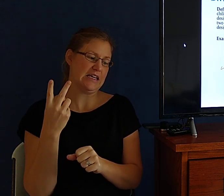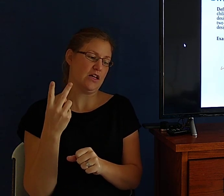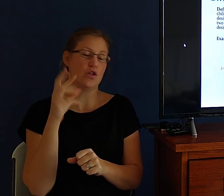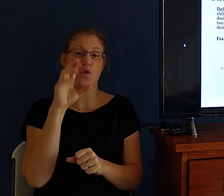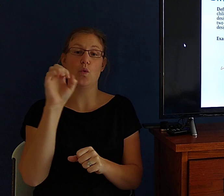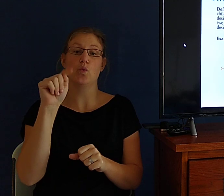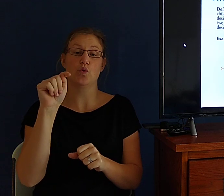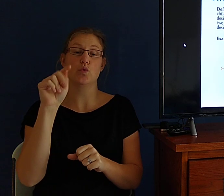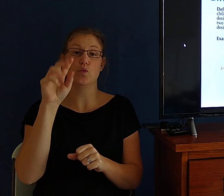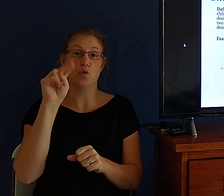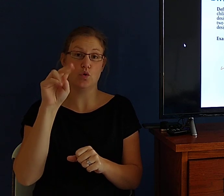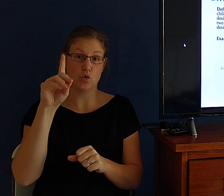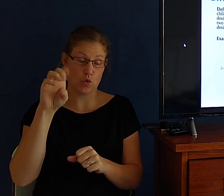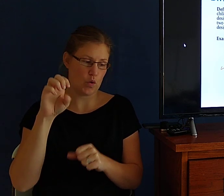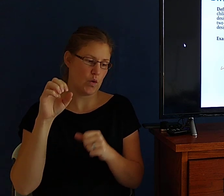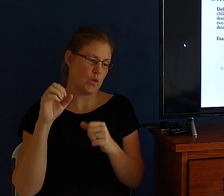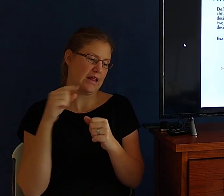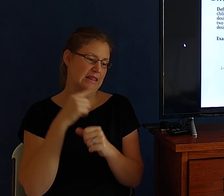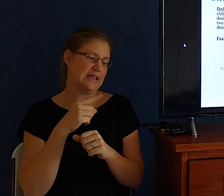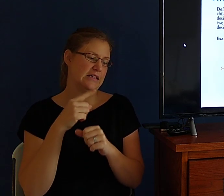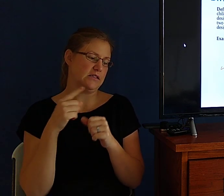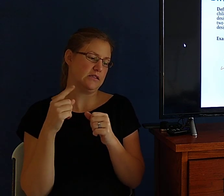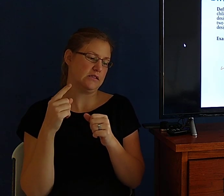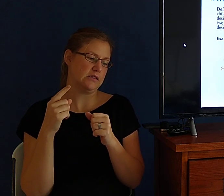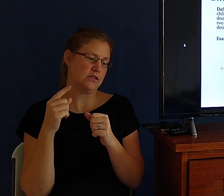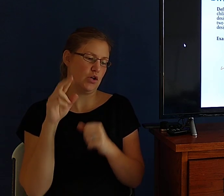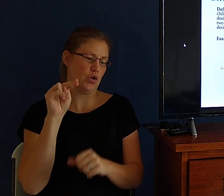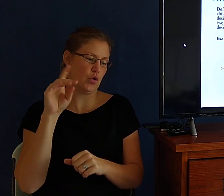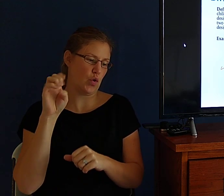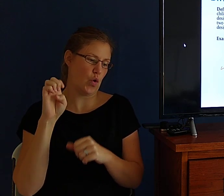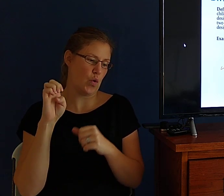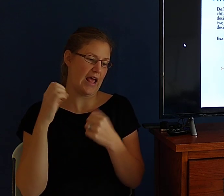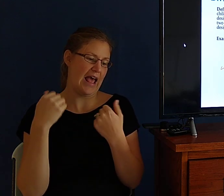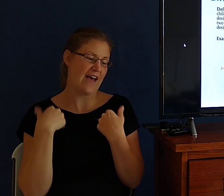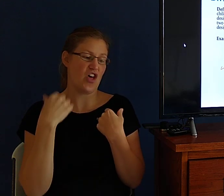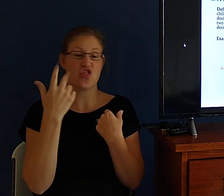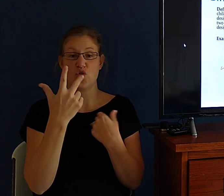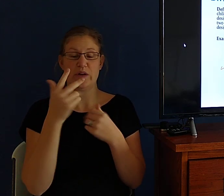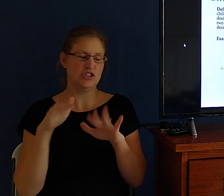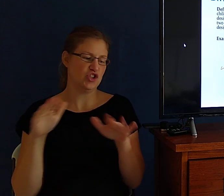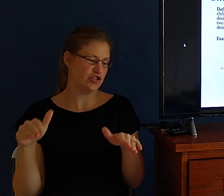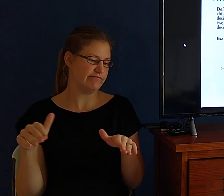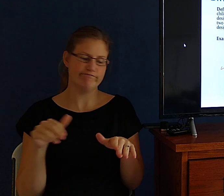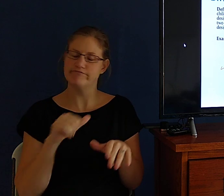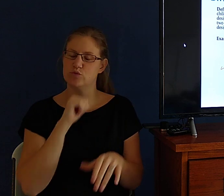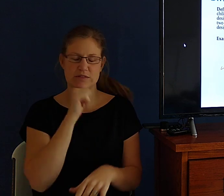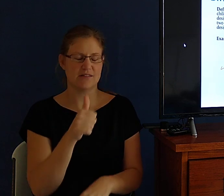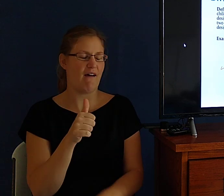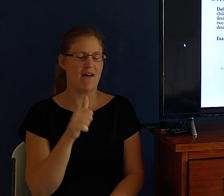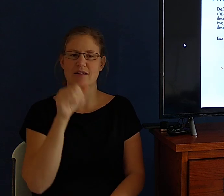node, this tree has, or this node has 3 children, so this is not a binary